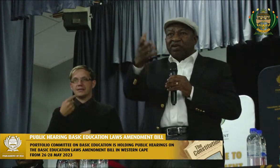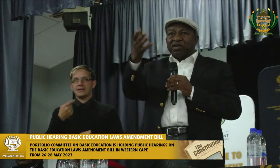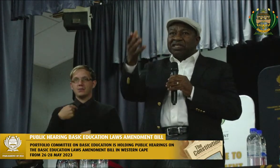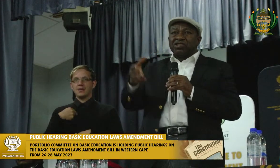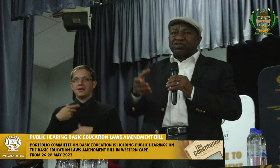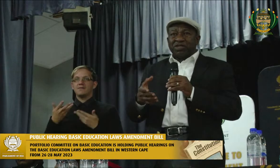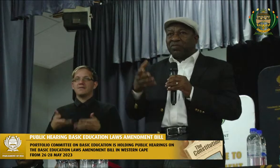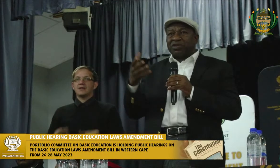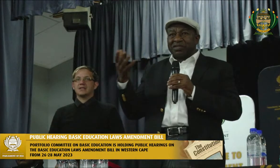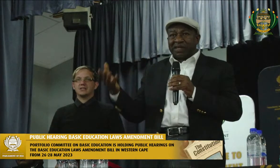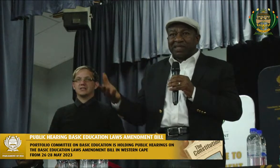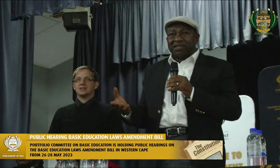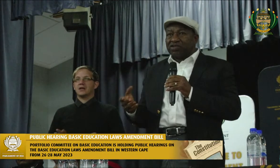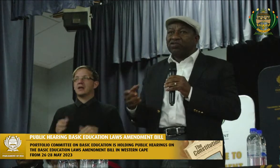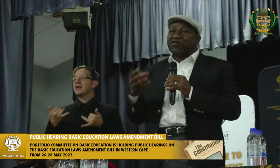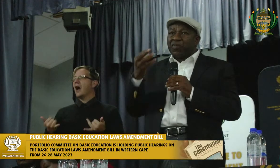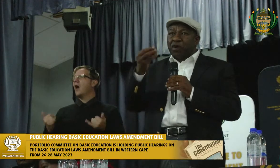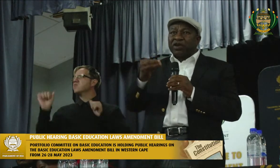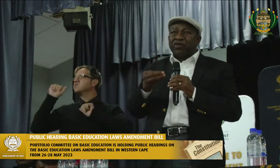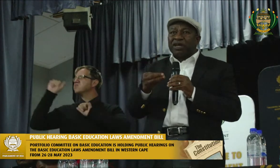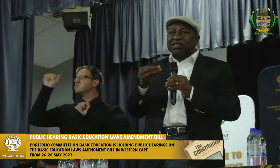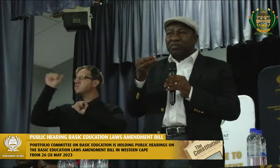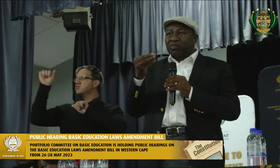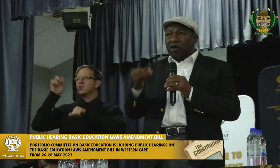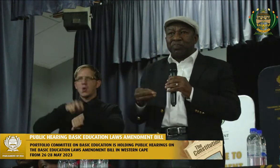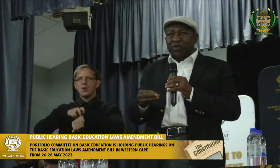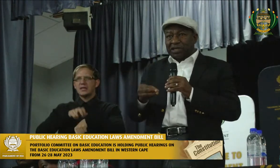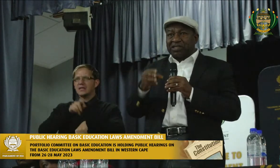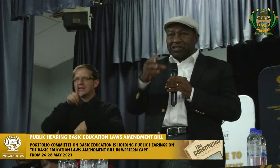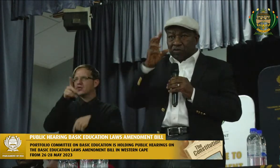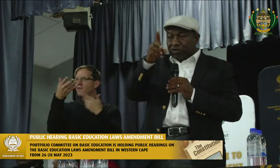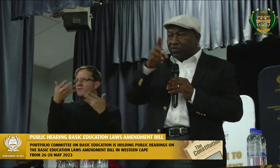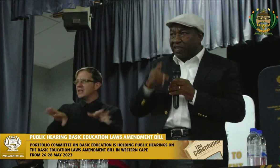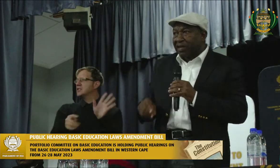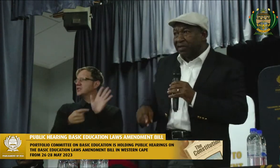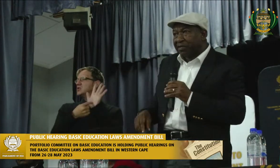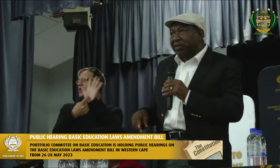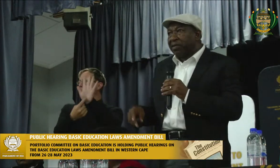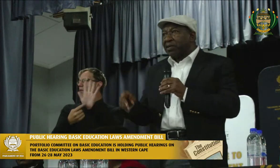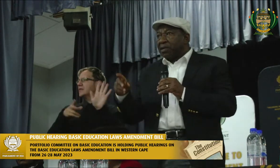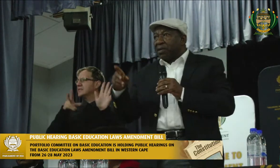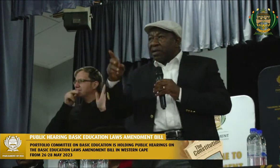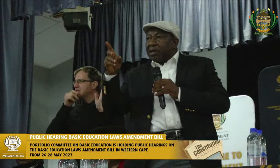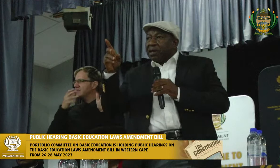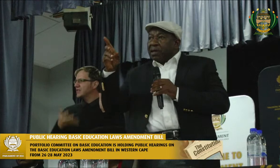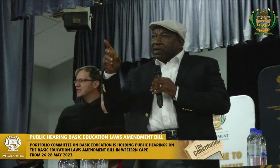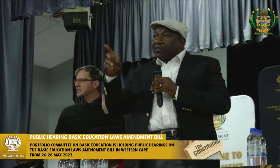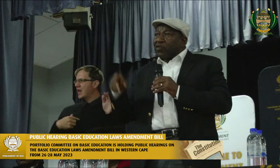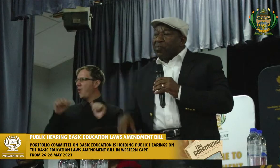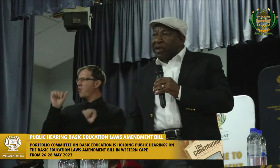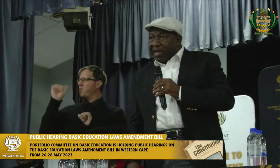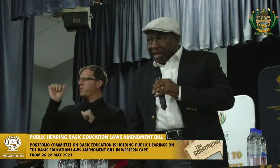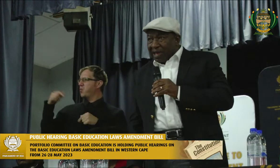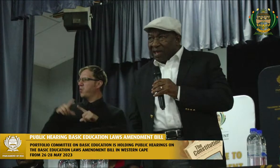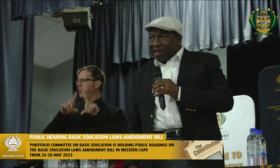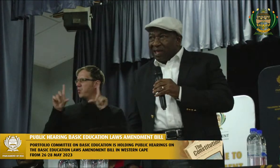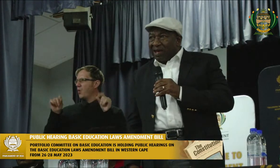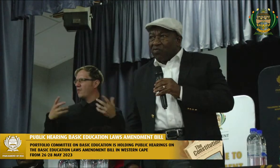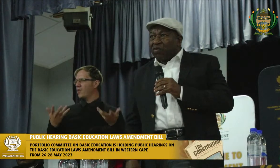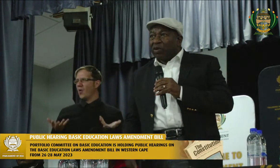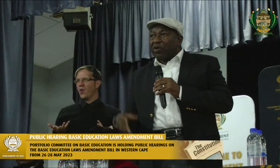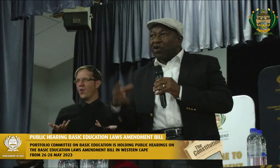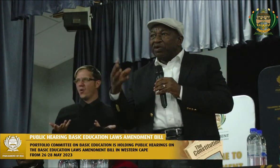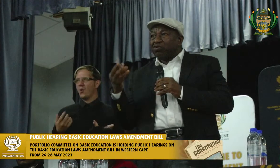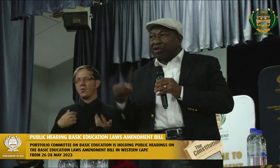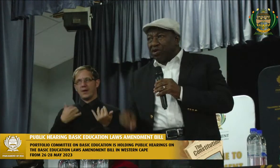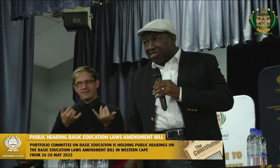there is no need to demonstrate. You have spoken, what is more important is what you said. From here,